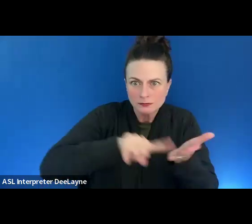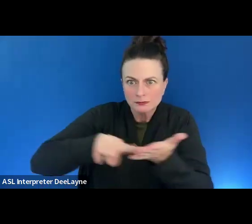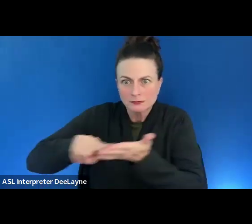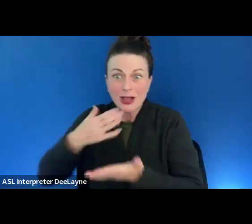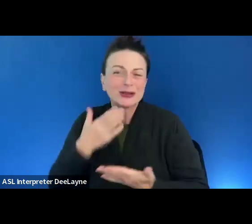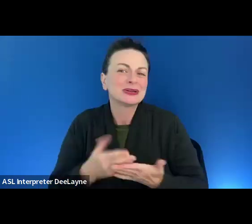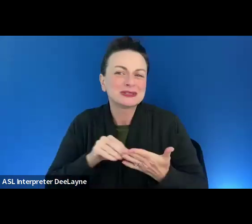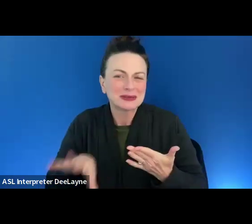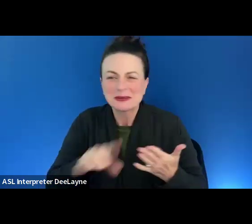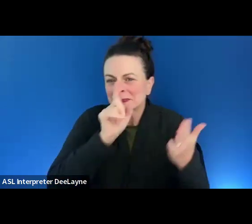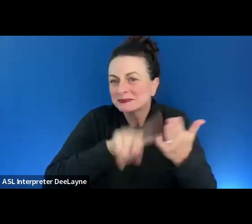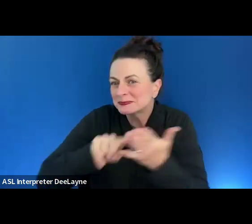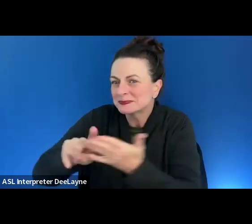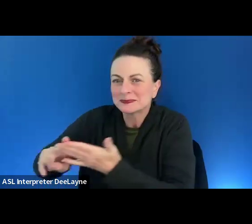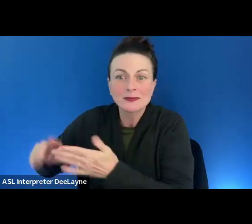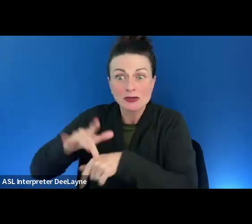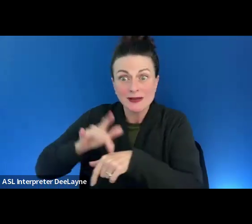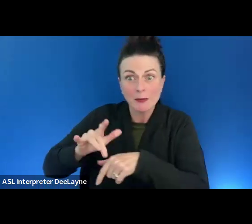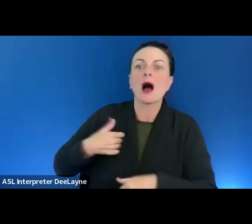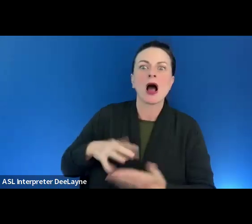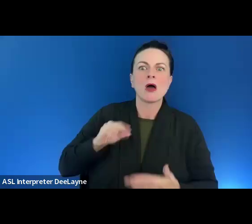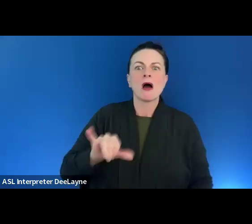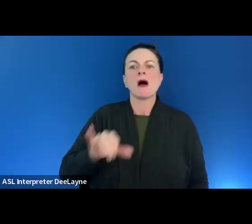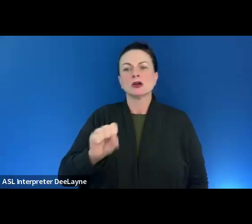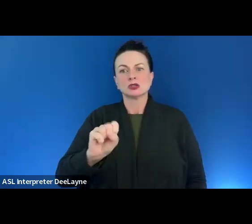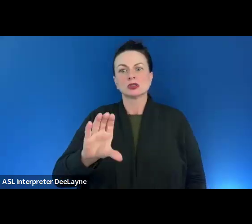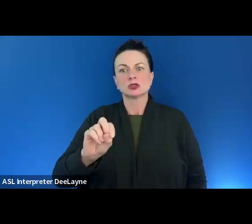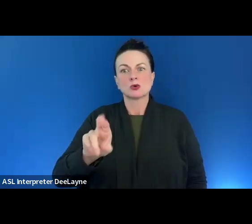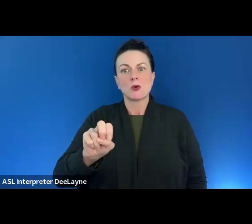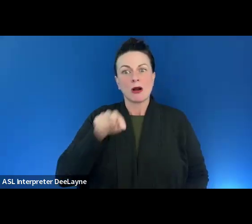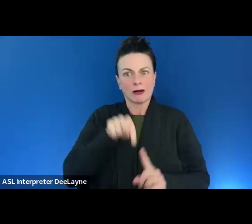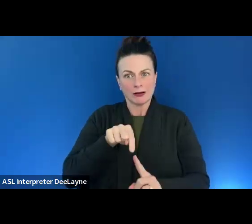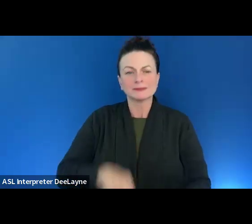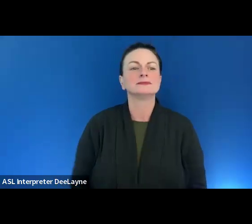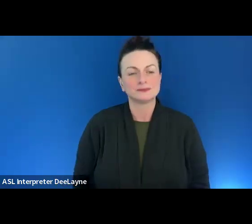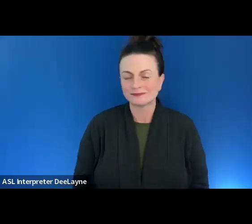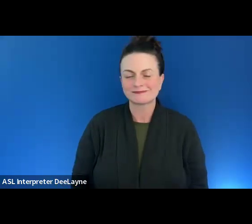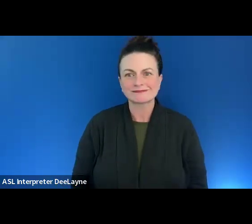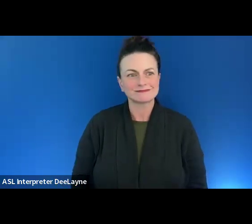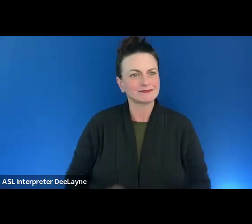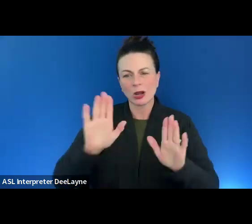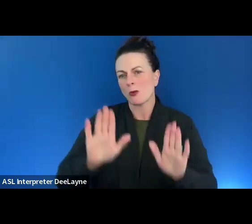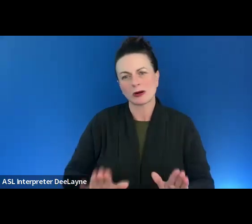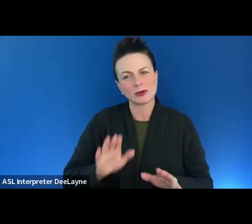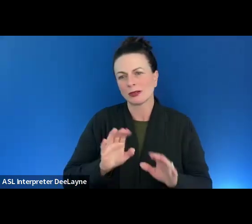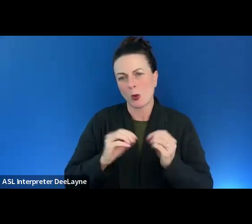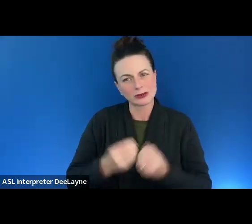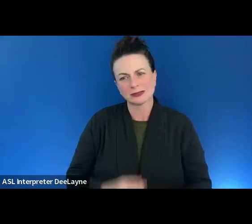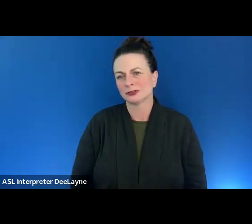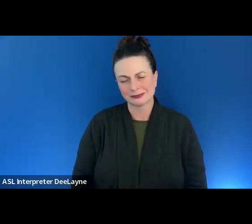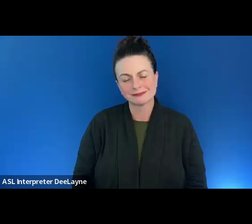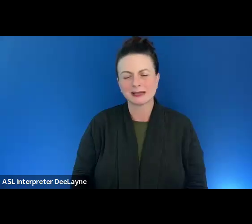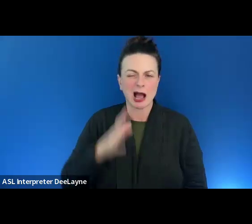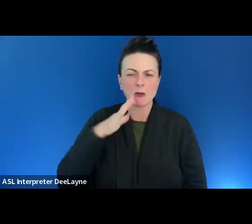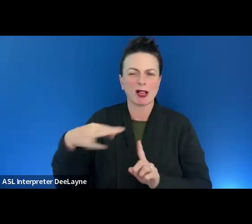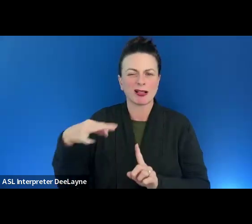a good student to see what else was available, and that's what I learned about SCORE specifically. And SCORE is just such a great organization. I'll go through who they